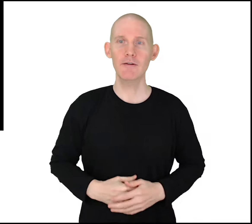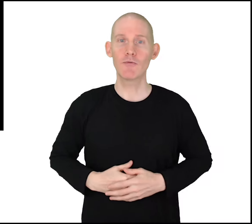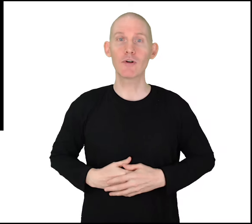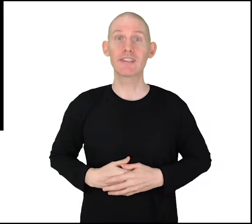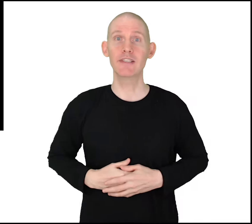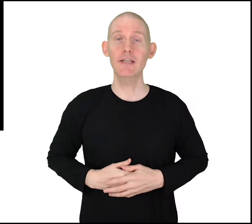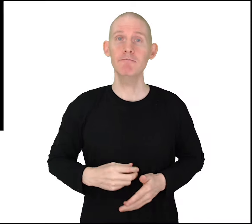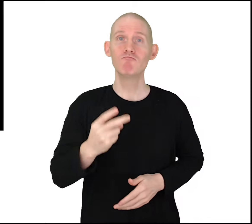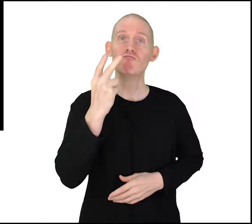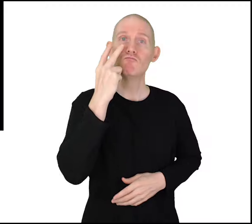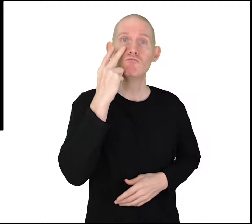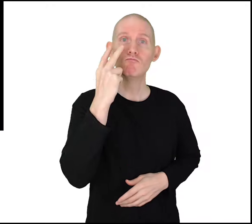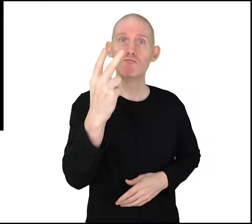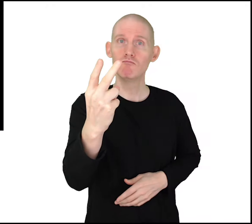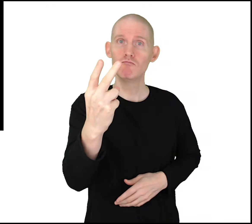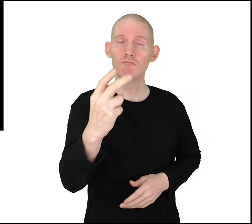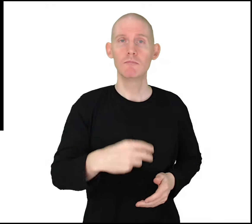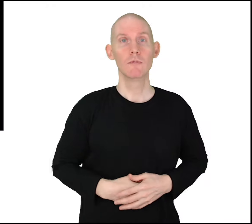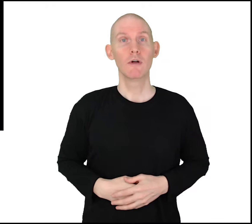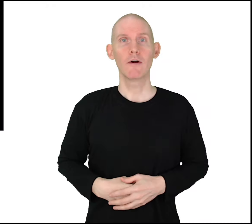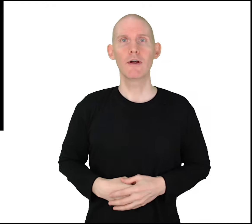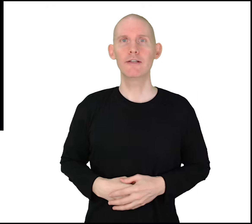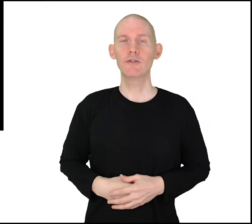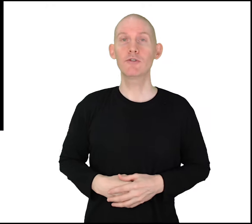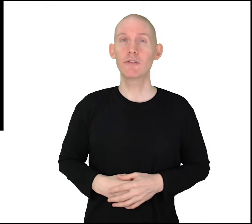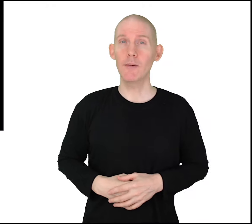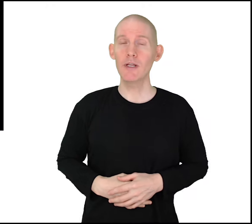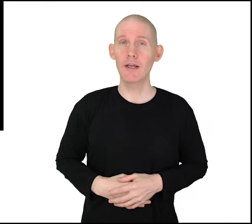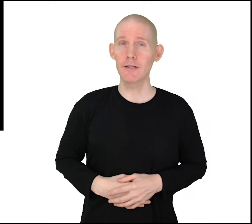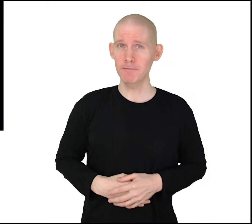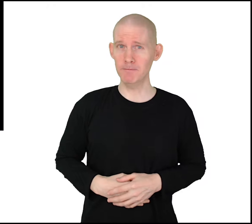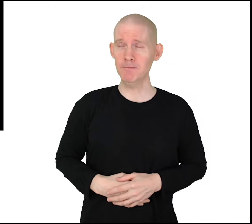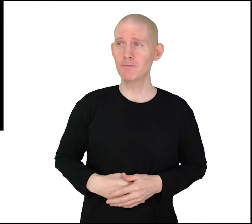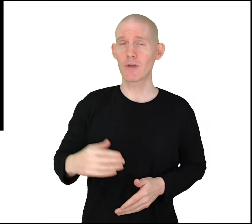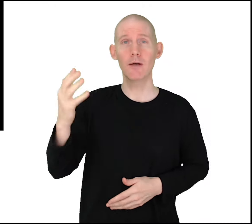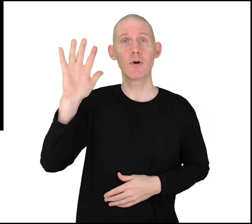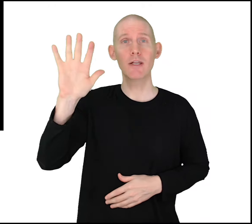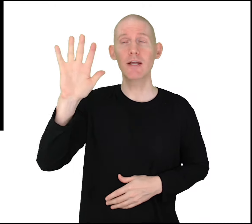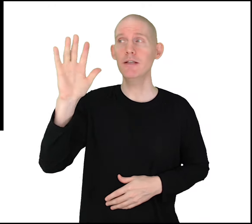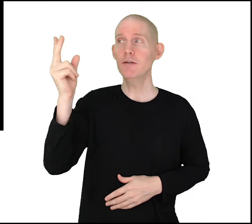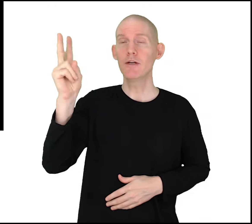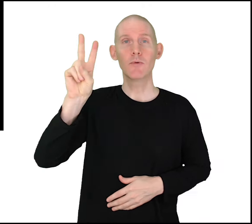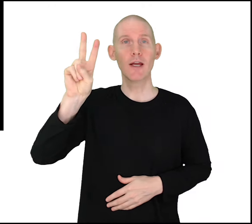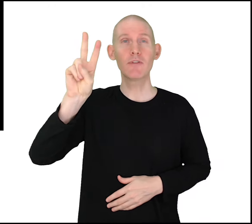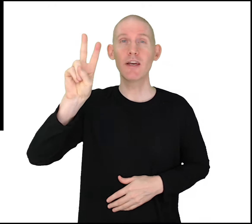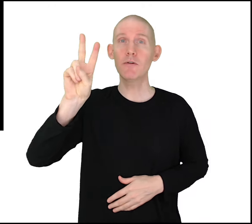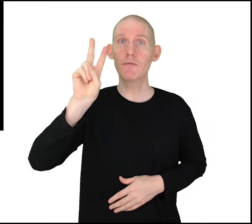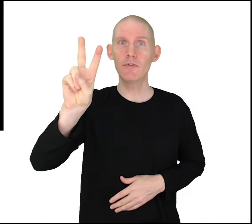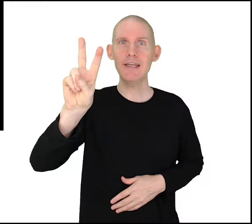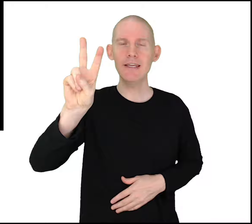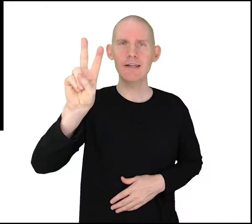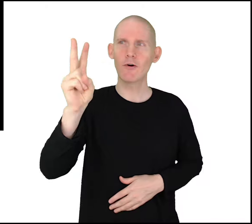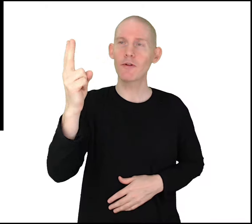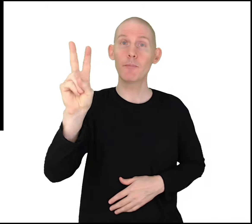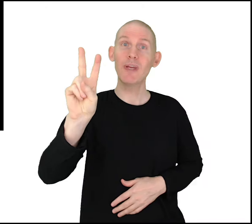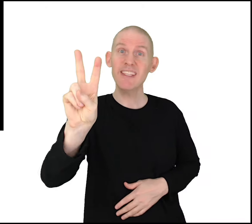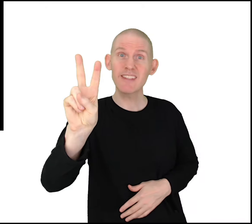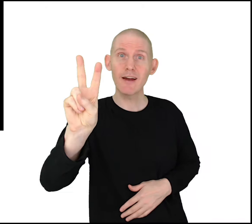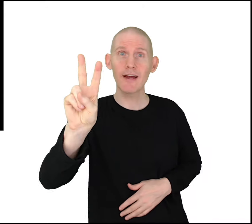for C. All right, use your dominant hand. I'm right-handed. We have the letter V, or the peace sign, or we can